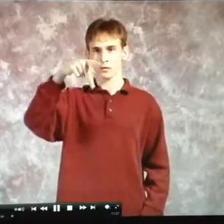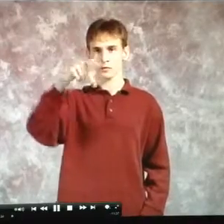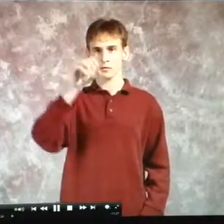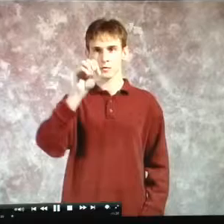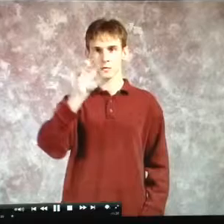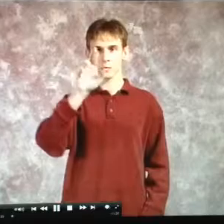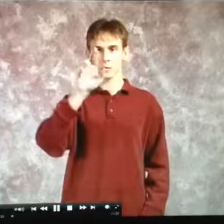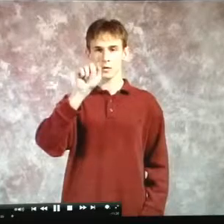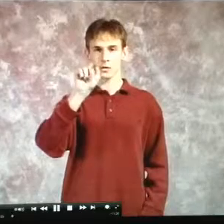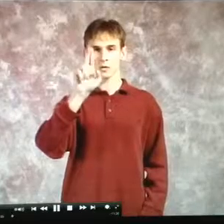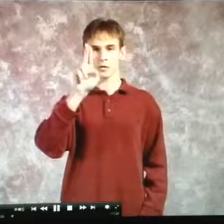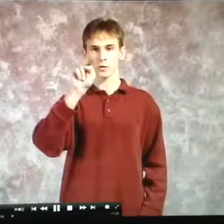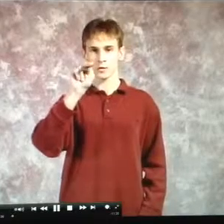deaf